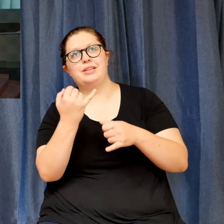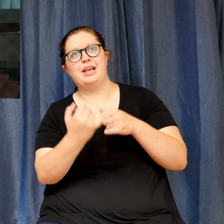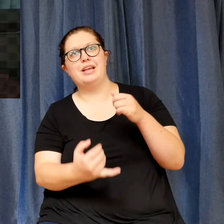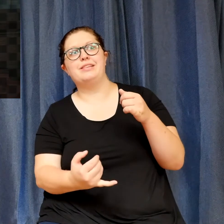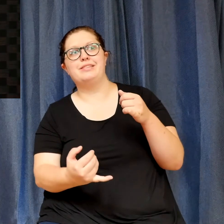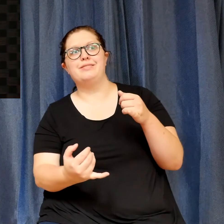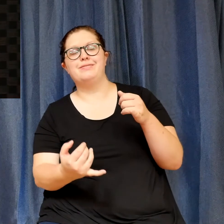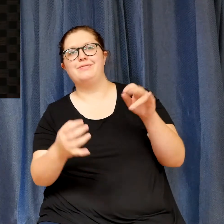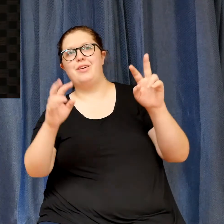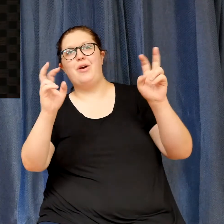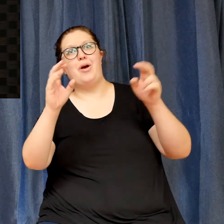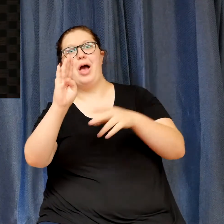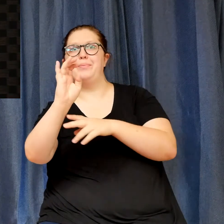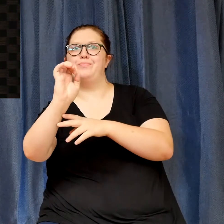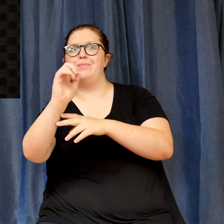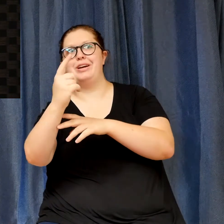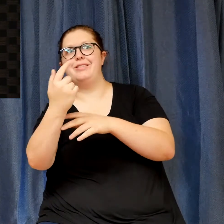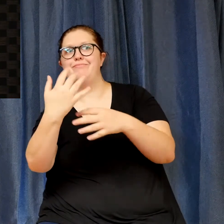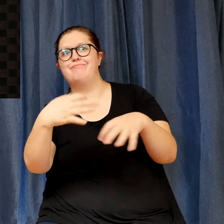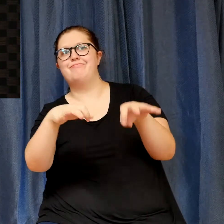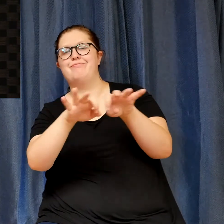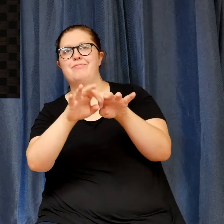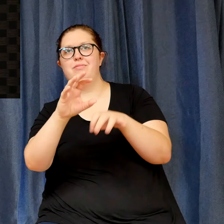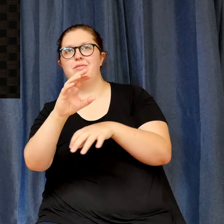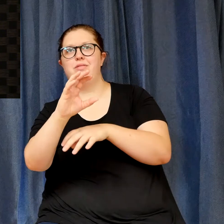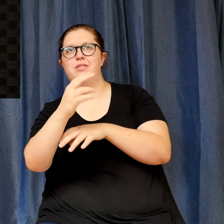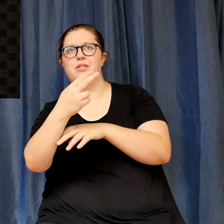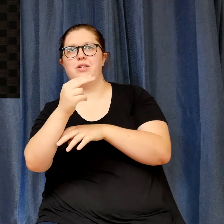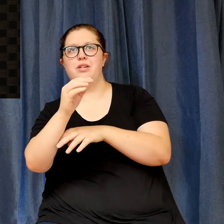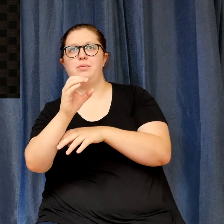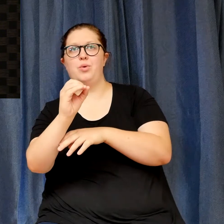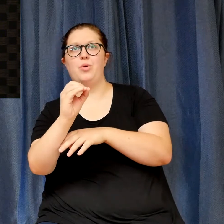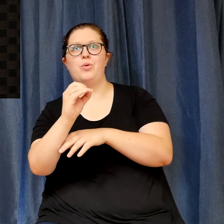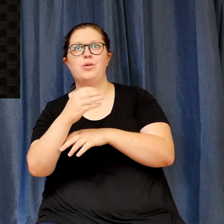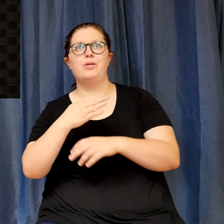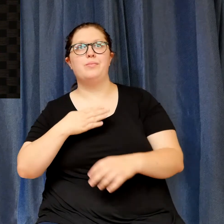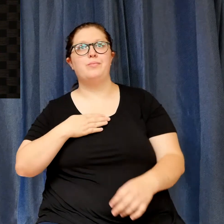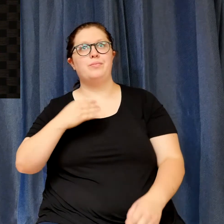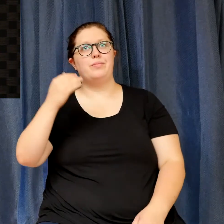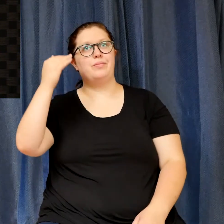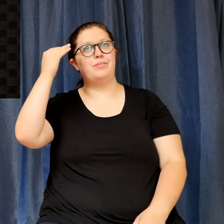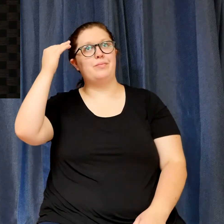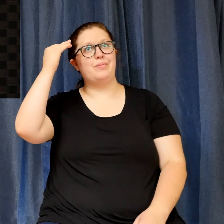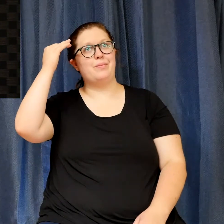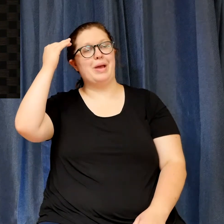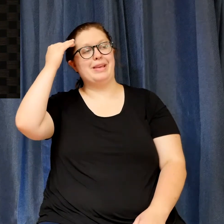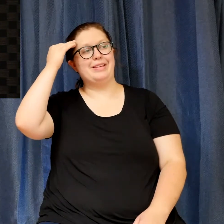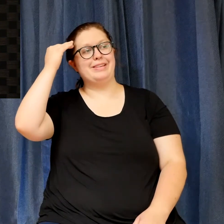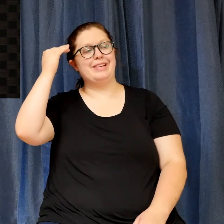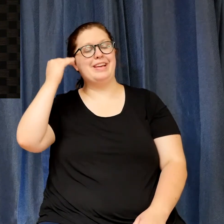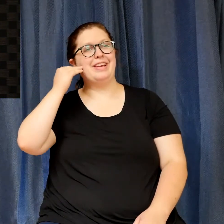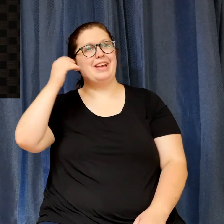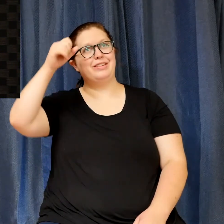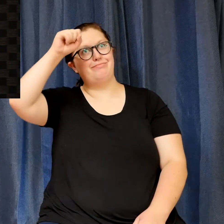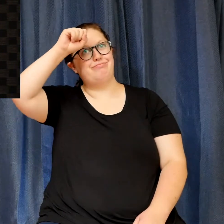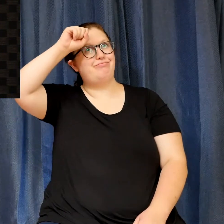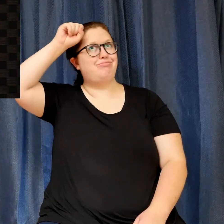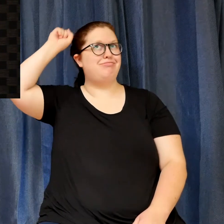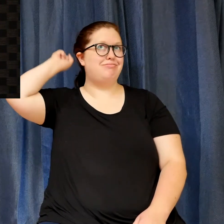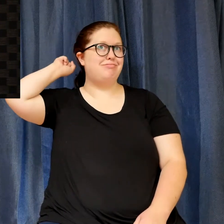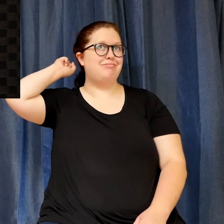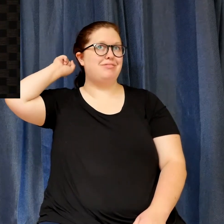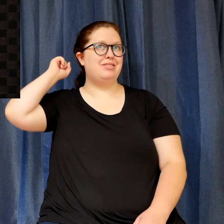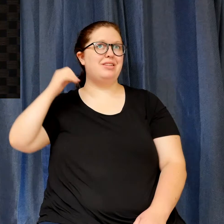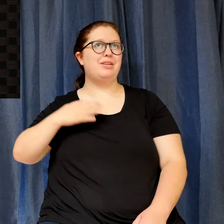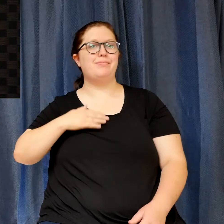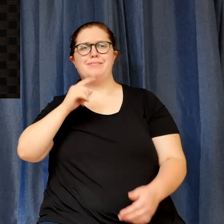called big chemo, that's where I preemptively shaved my head, or my wife did. She seemed